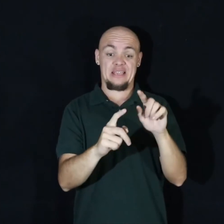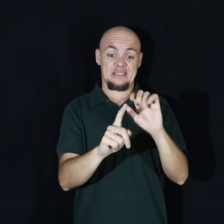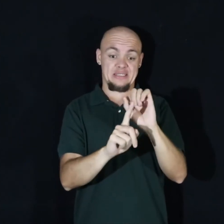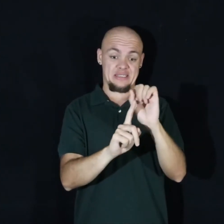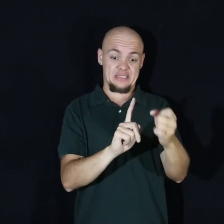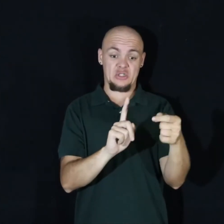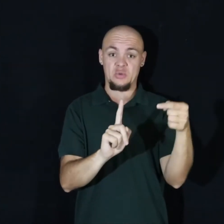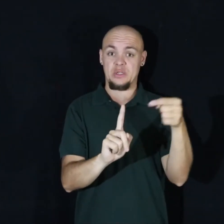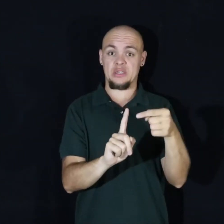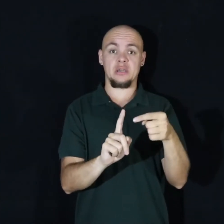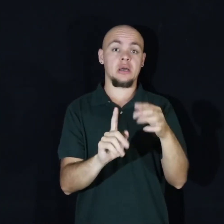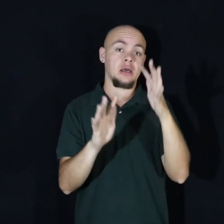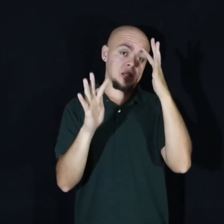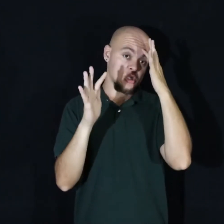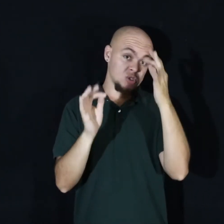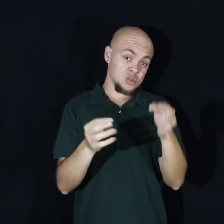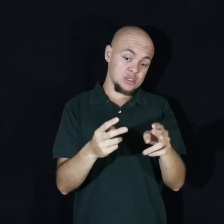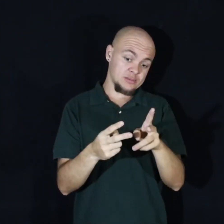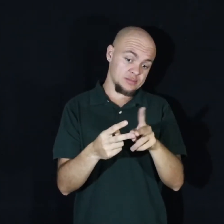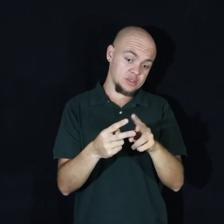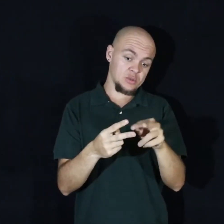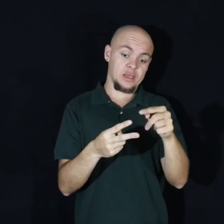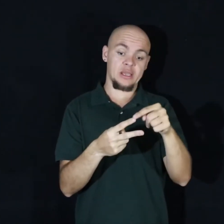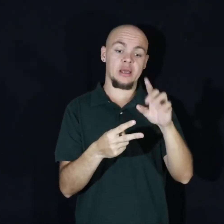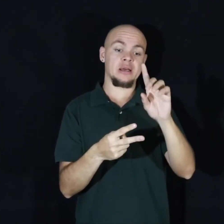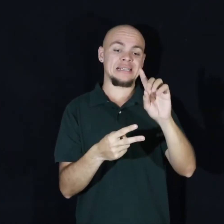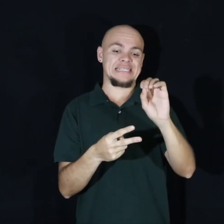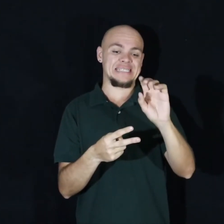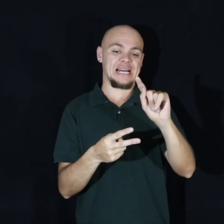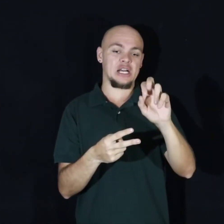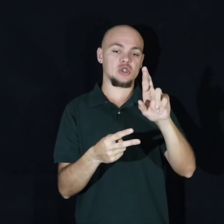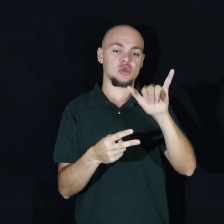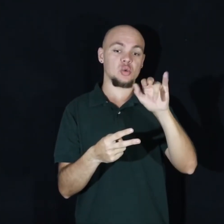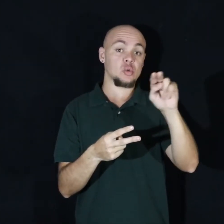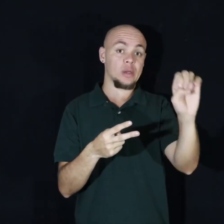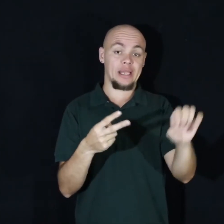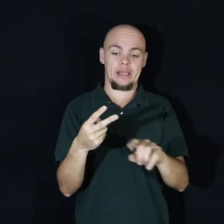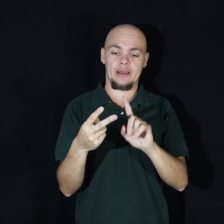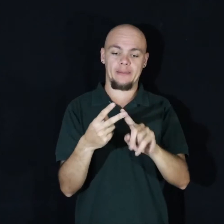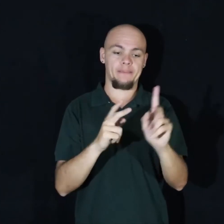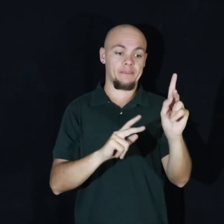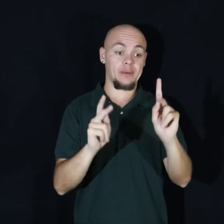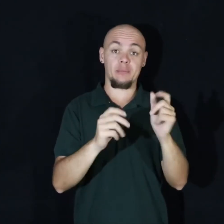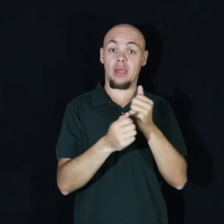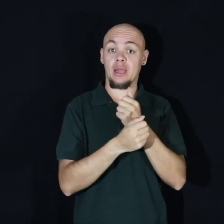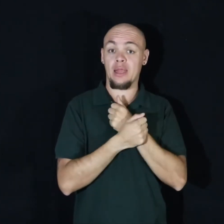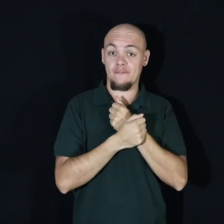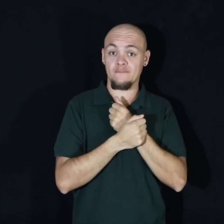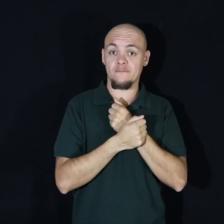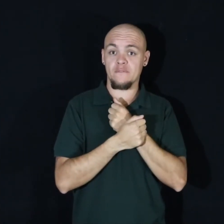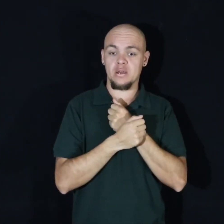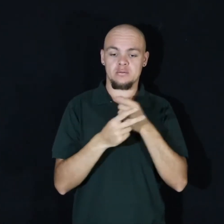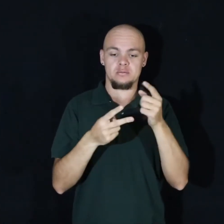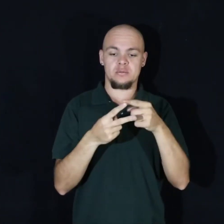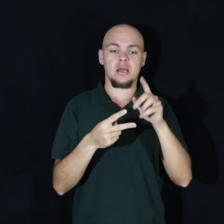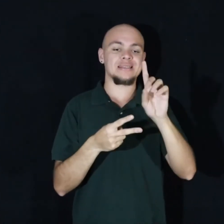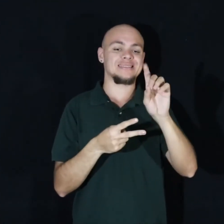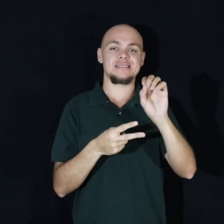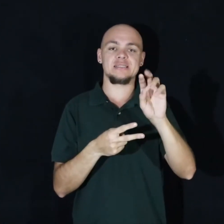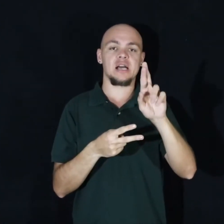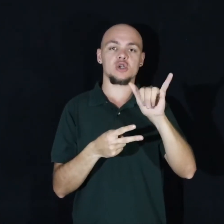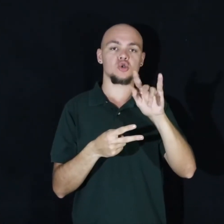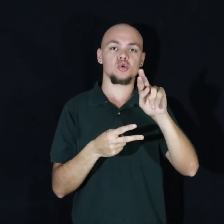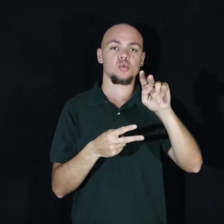find ourselves in that kind of dilemma, a choice between doctrine and loving people,